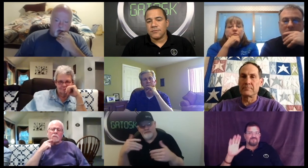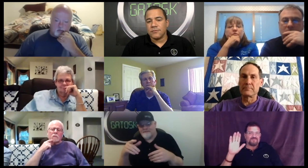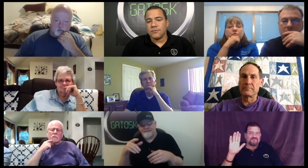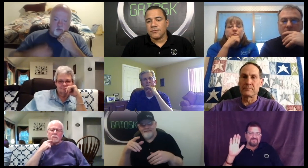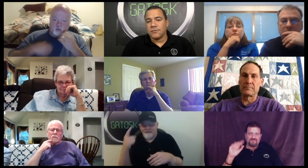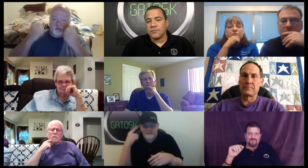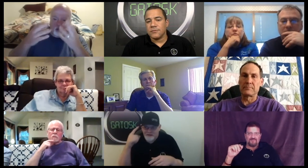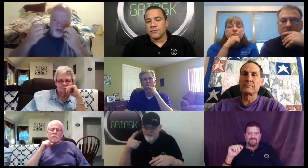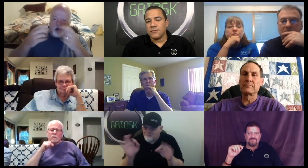Gatosk.